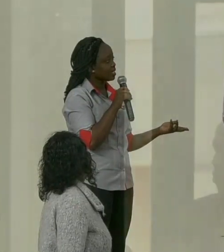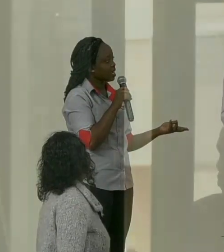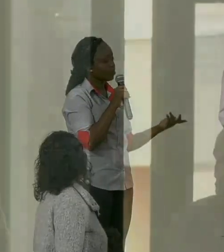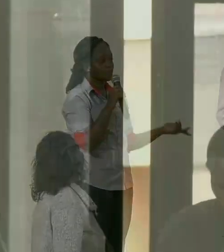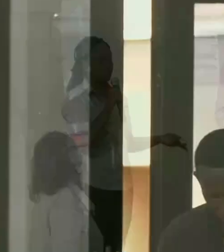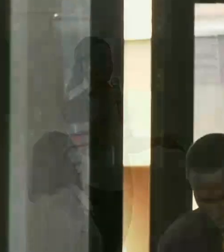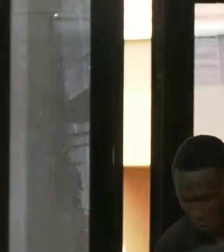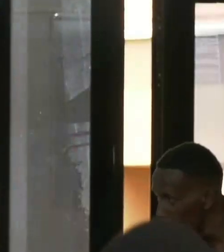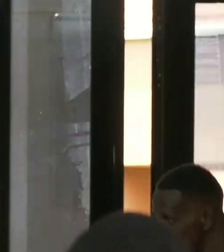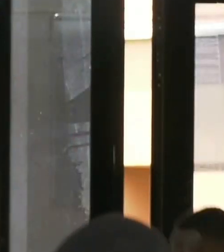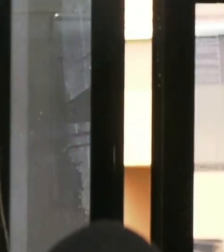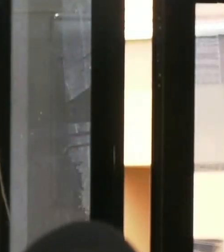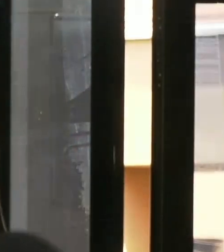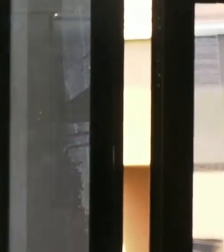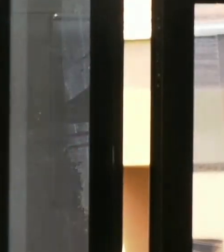that? How do we solve that?